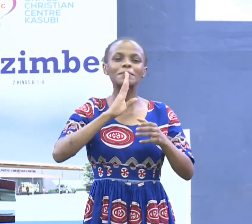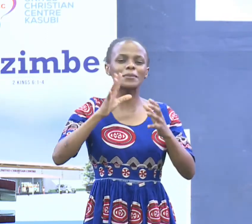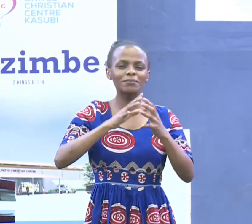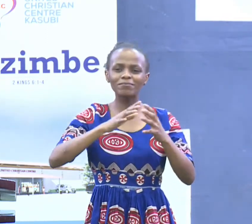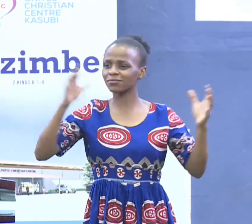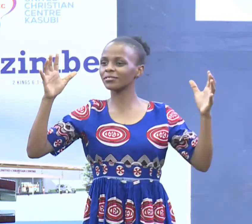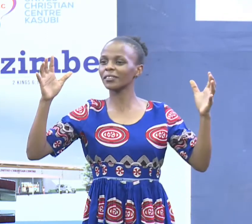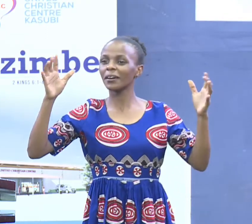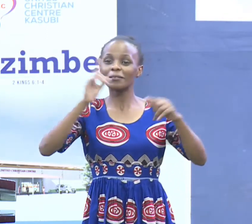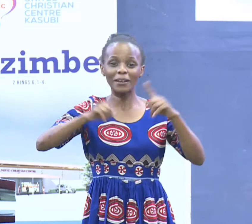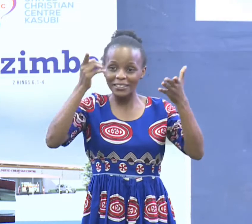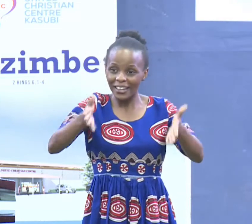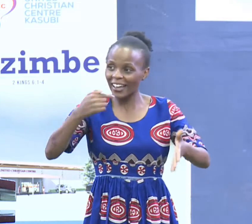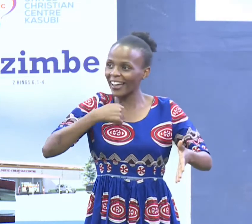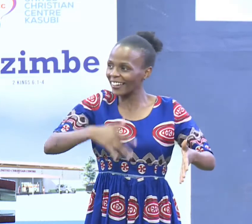We